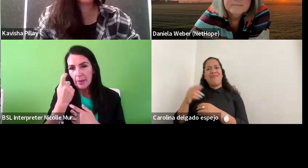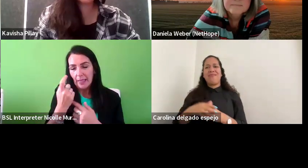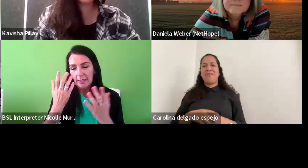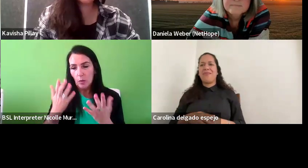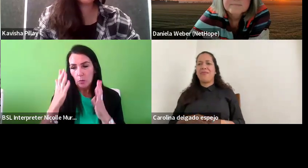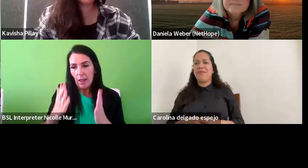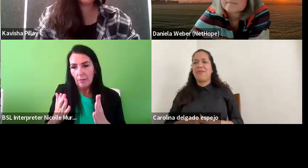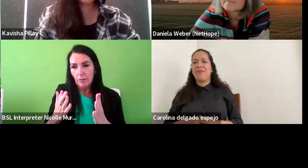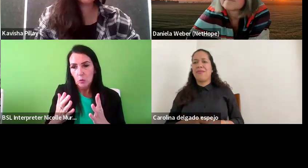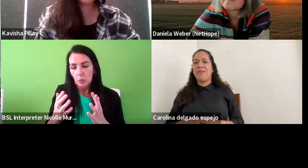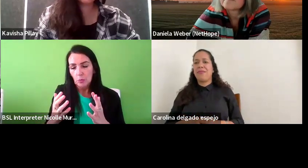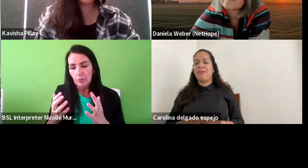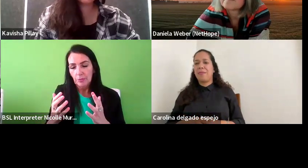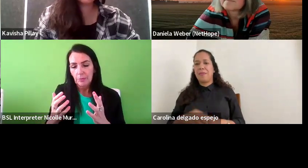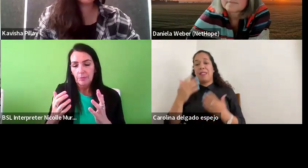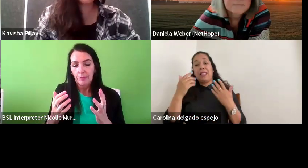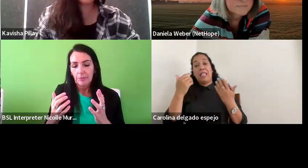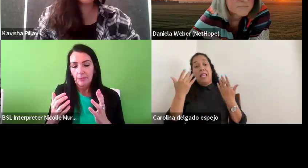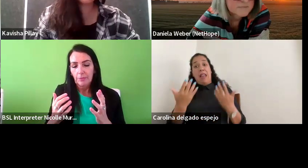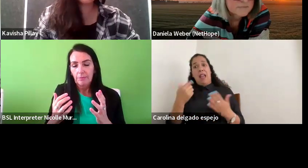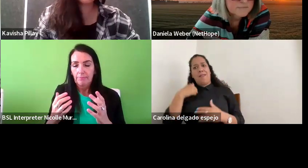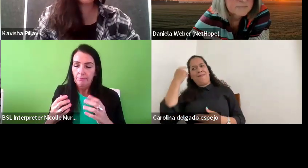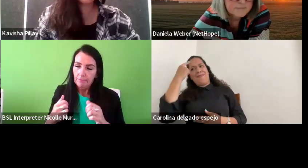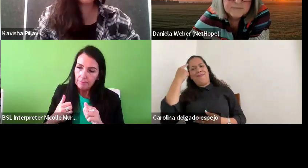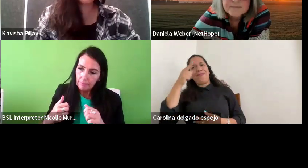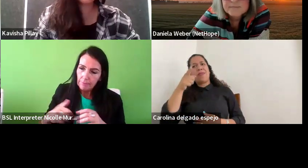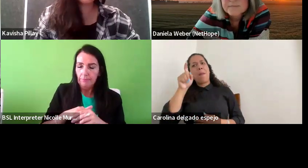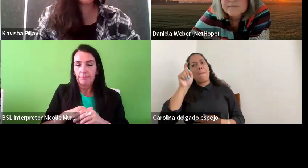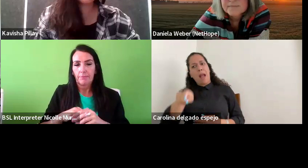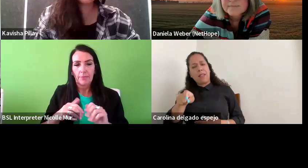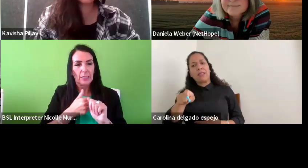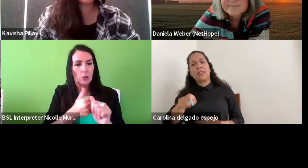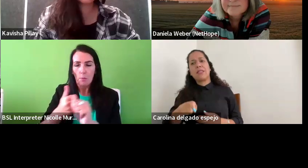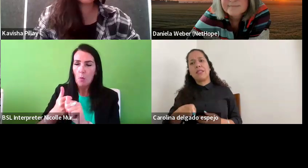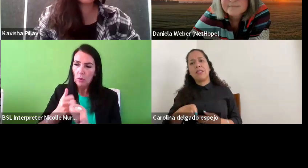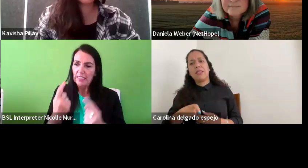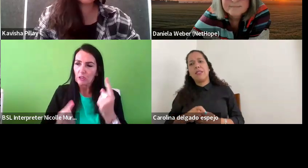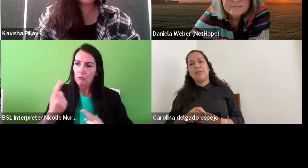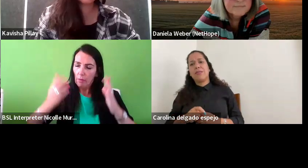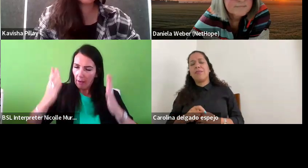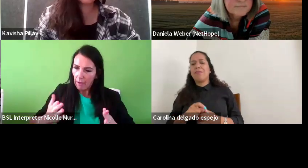to join ranks as such. We need to really,